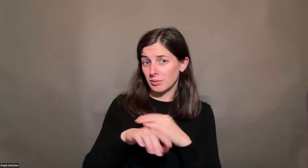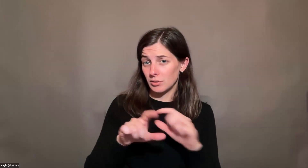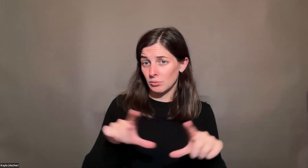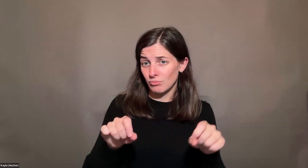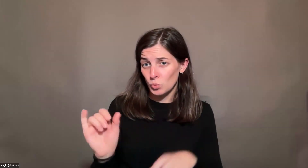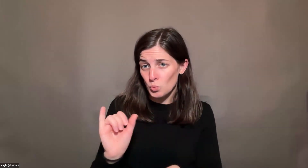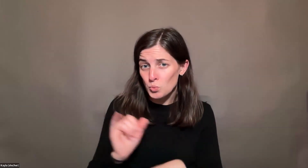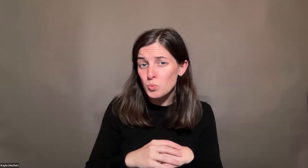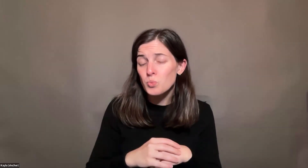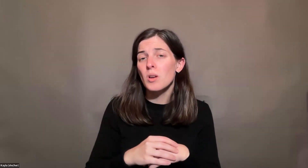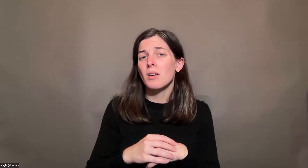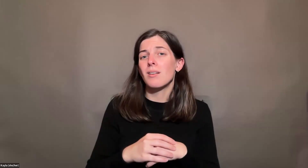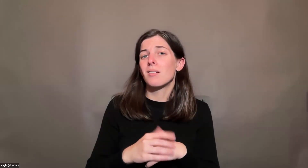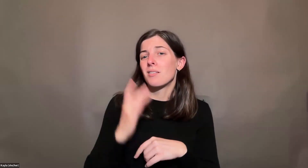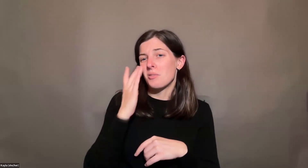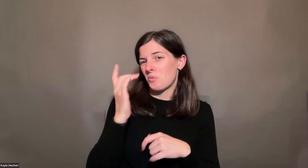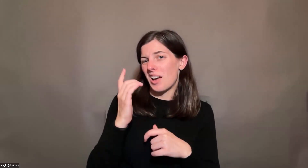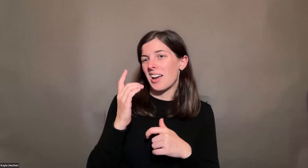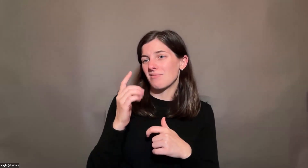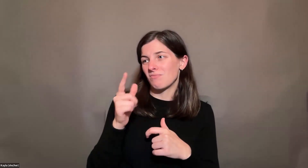because few of the people are actually navigate through the